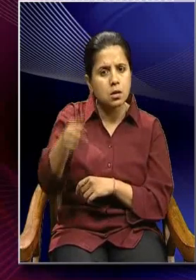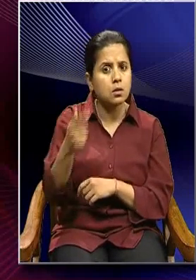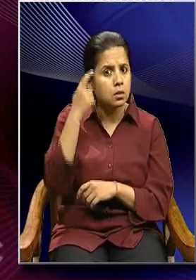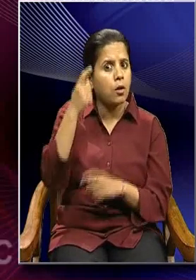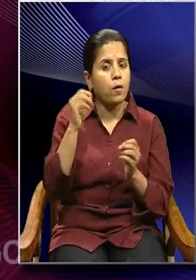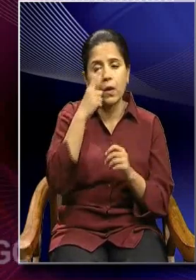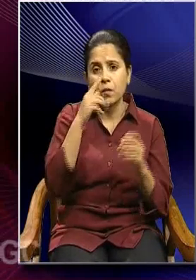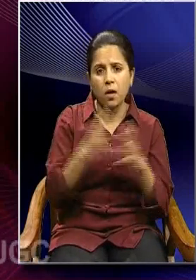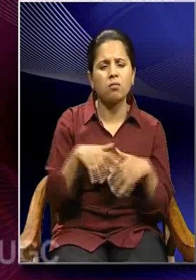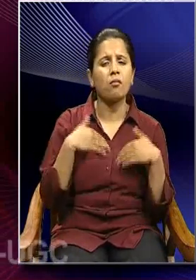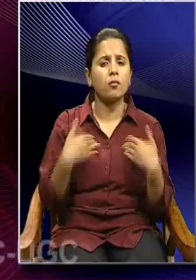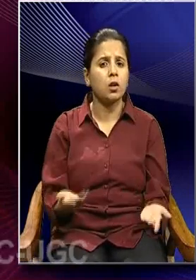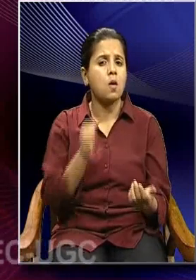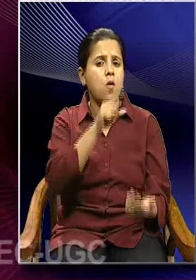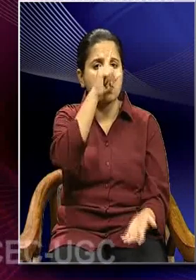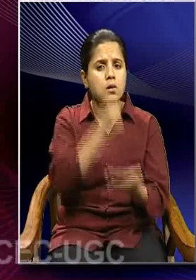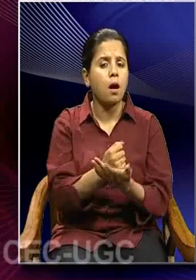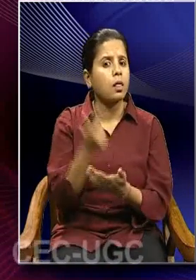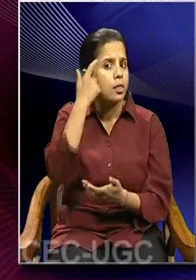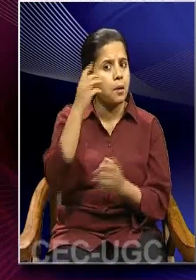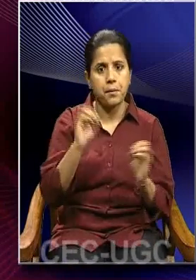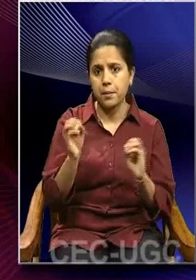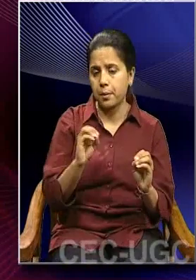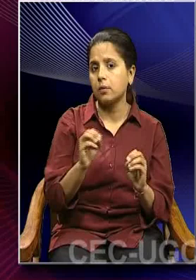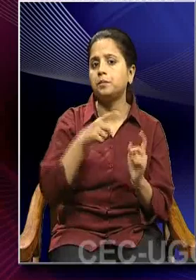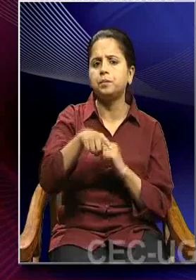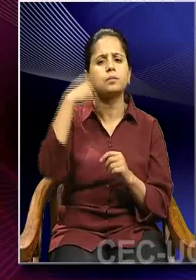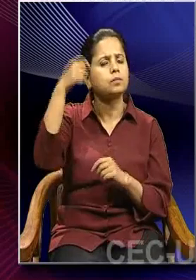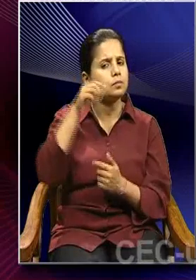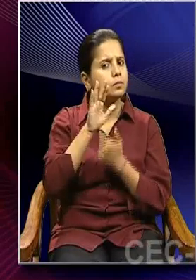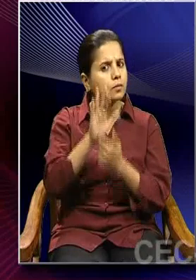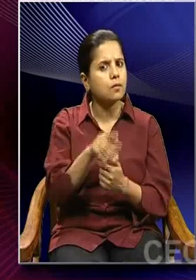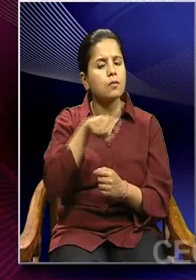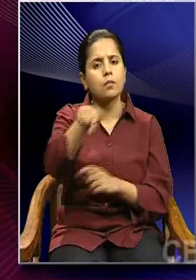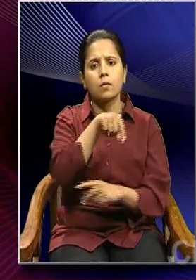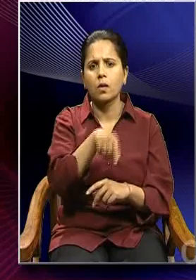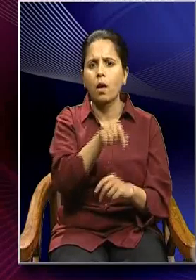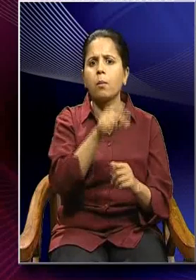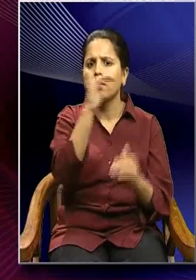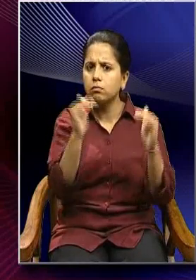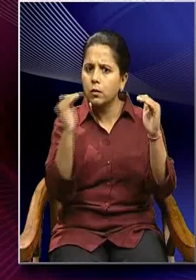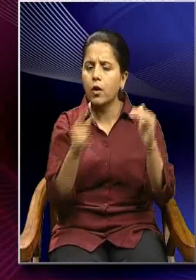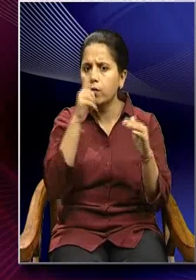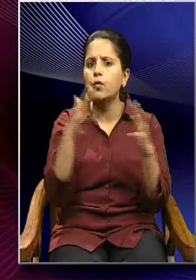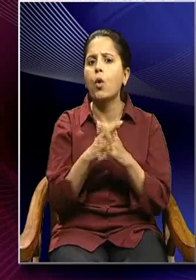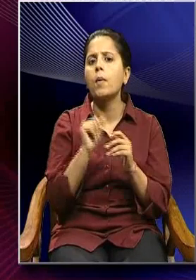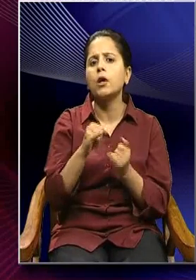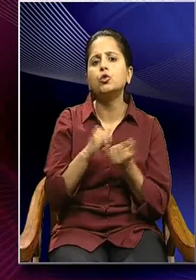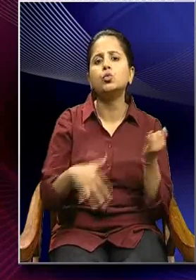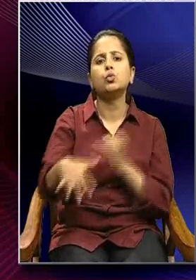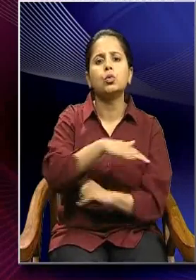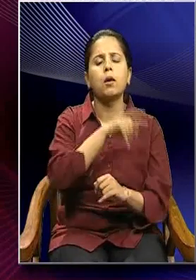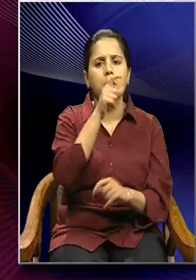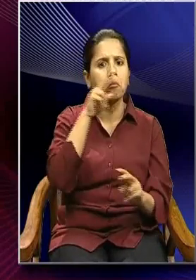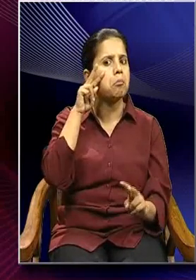for women and their rights. And the film was also trying to convey the subservient position of the women in the society and